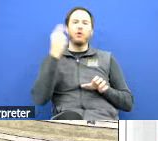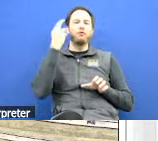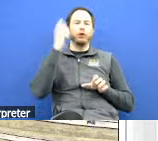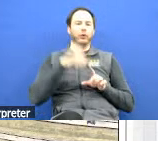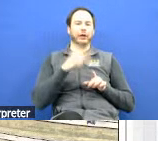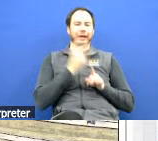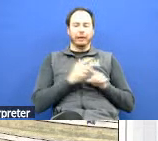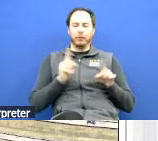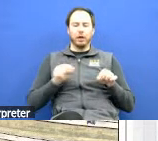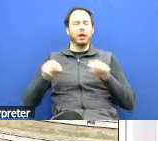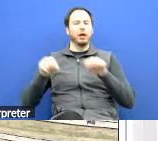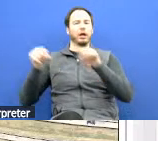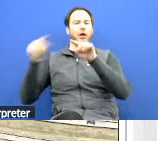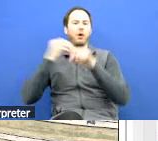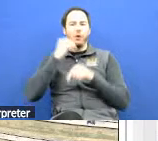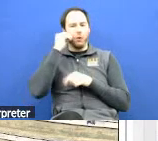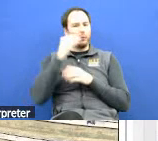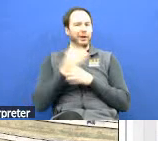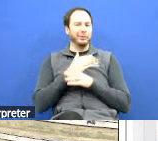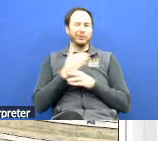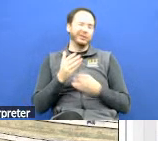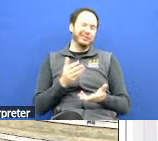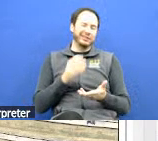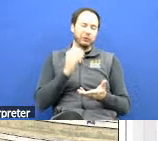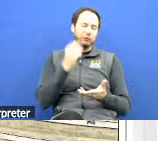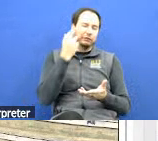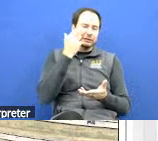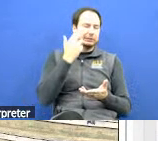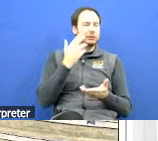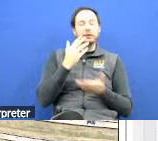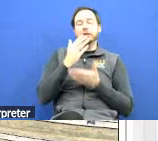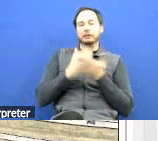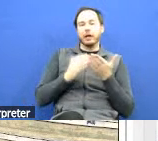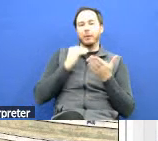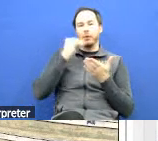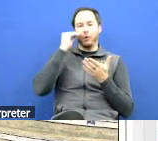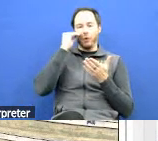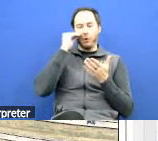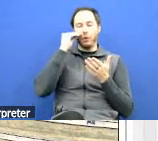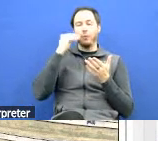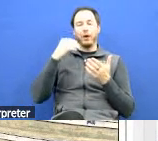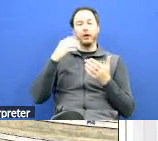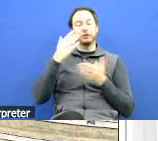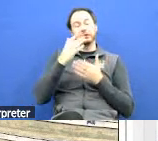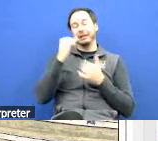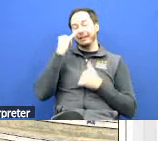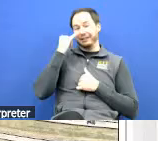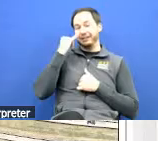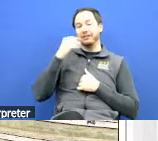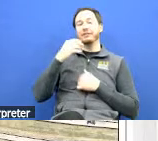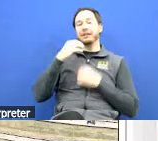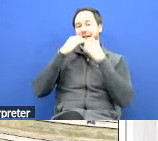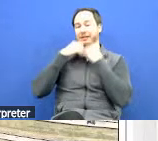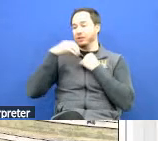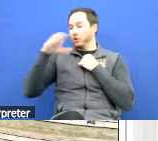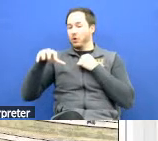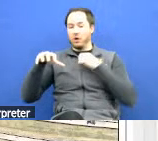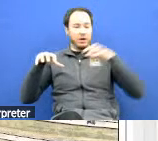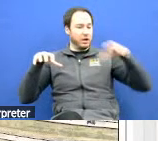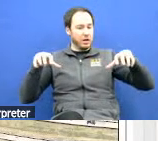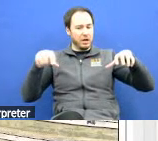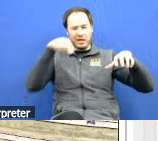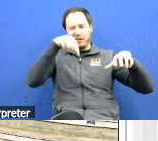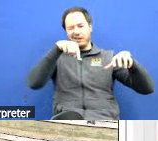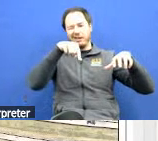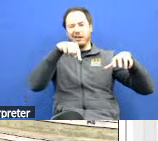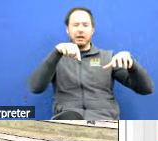the homes in between. Like I said, some of the homes sandwiched between two historic buildings, we felt it's important so